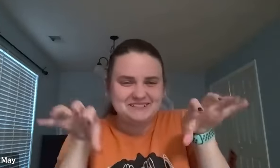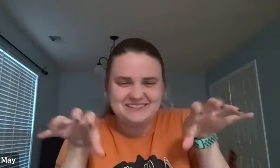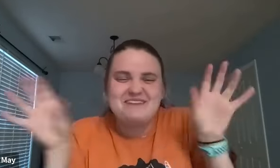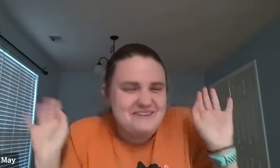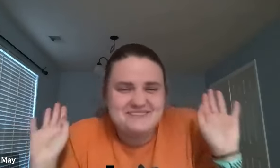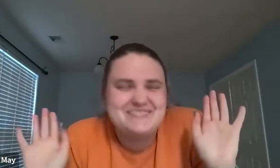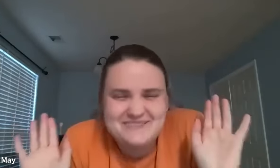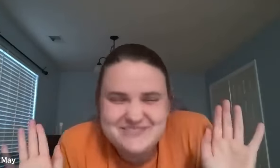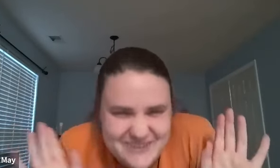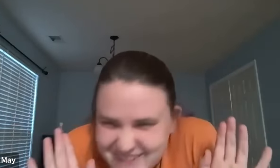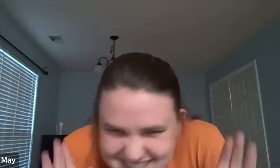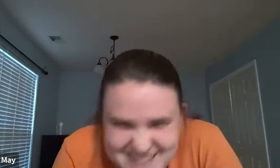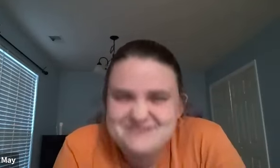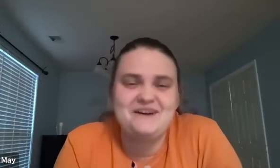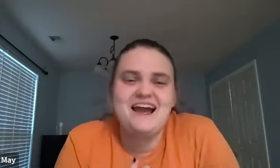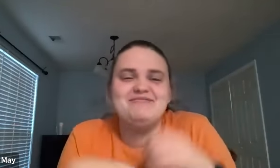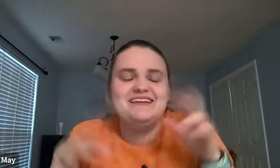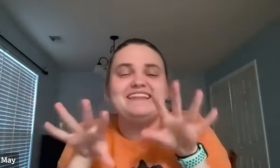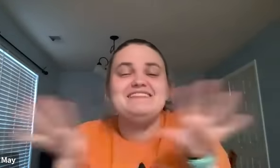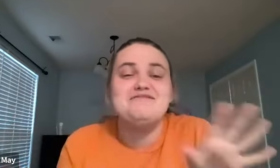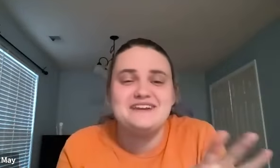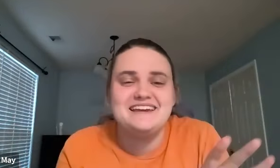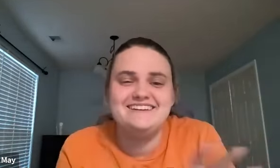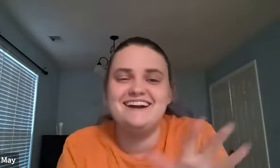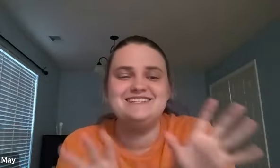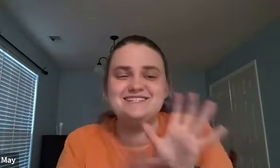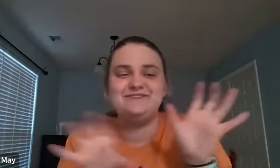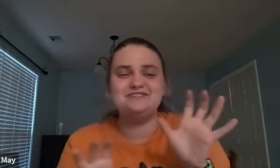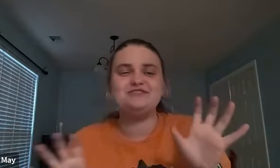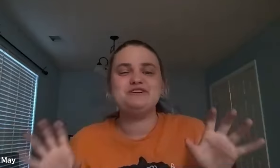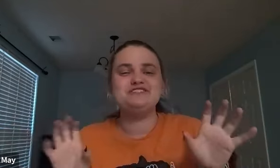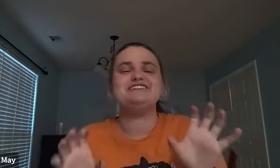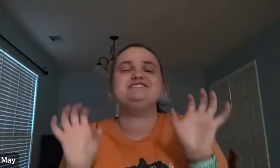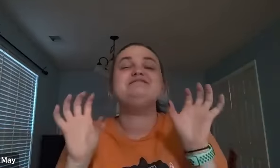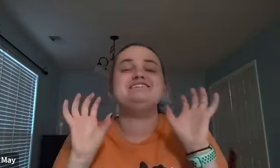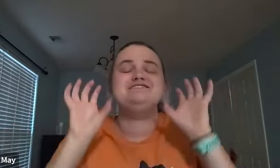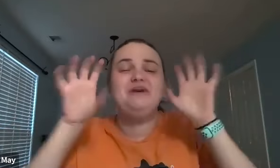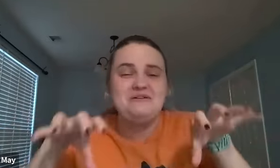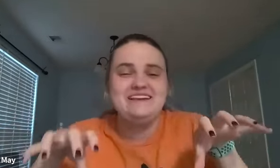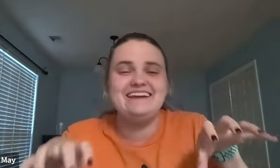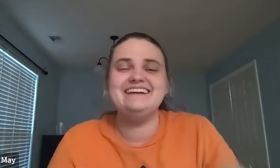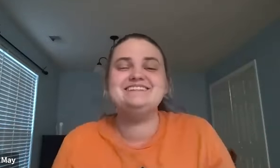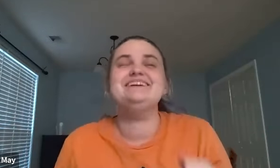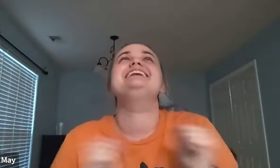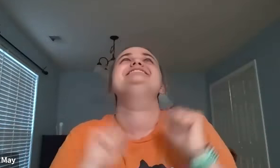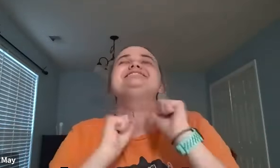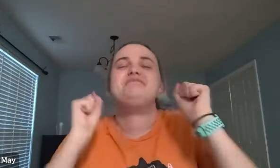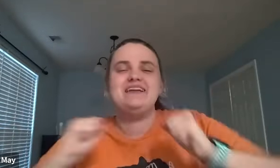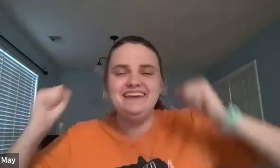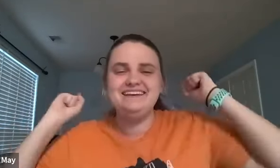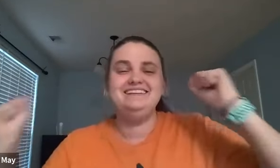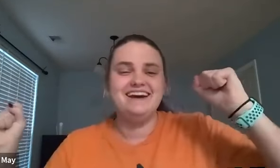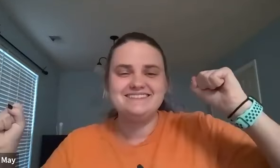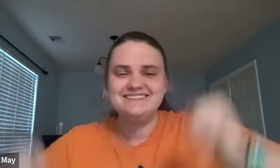I'm having so much fun with this. I'm sorry. I'm like love looking at you guys' facial expressions because you guys are totally getting into it. And it's just, I'm like, yes, this